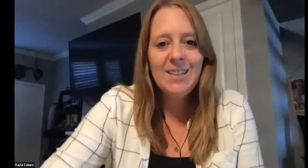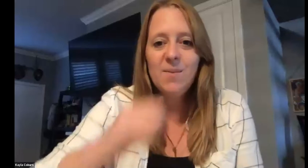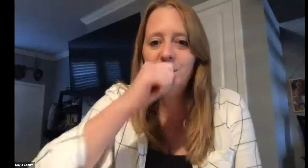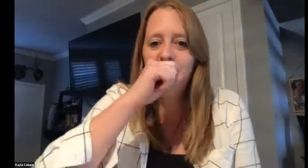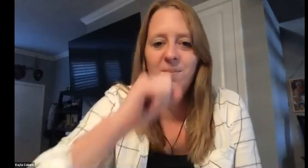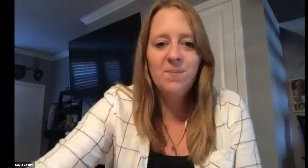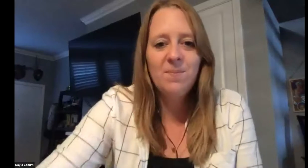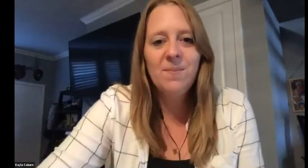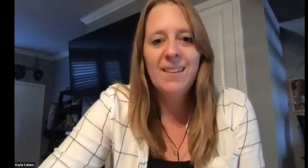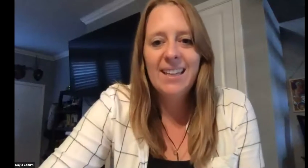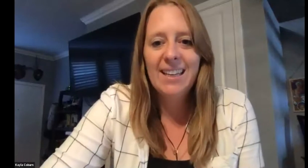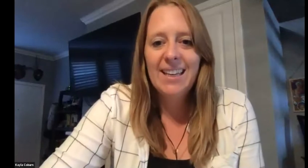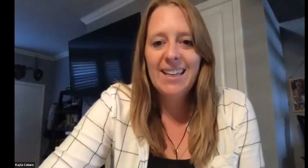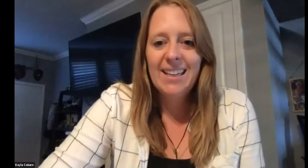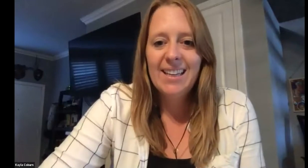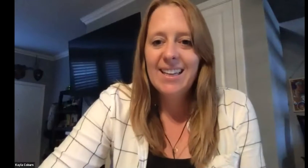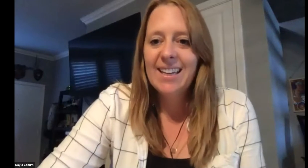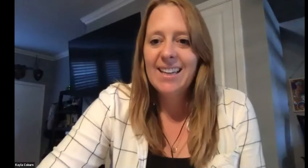Buddy.